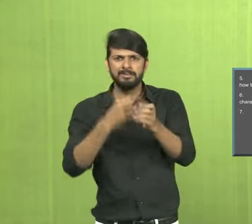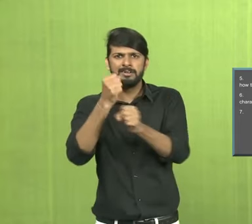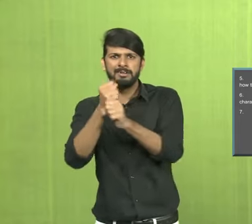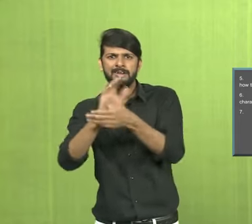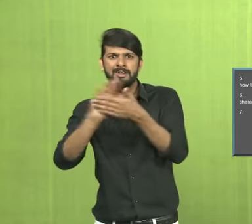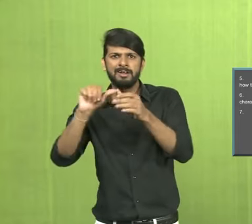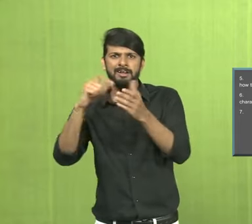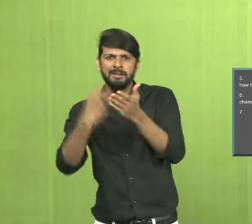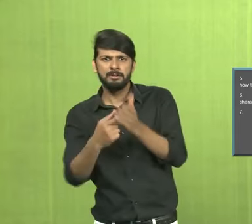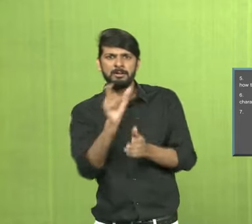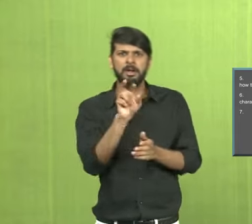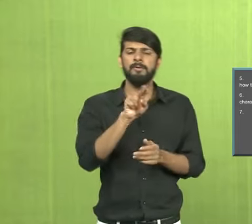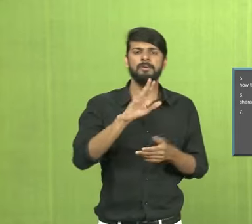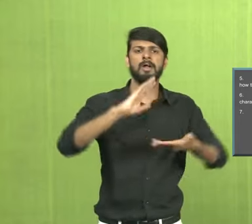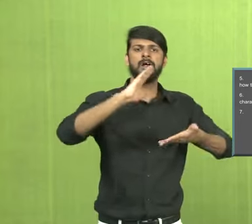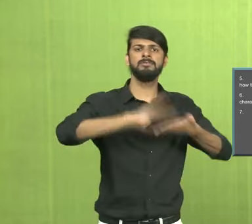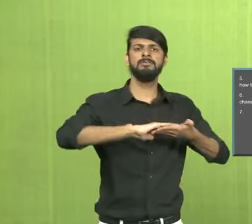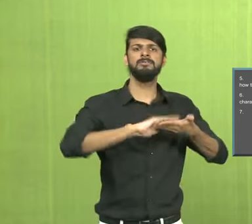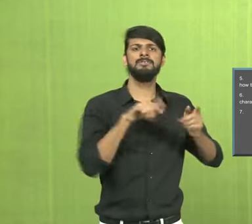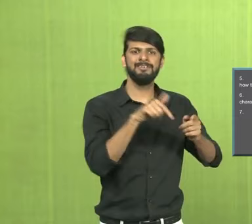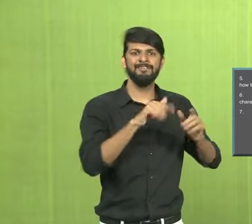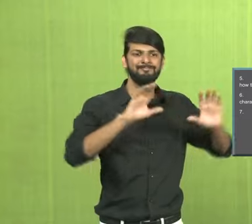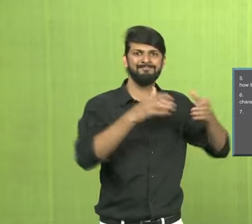Second, write a short note on the Kohbar Ghor.